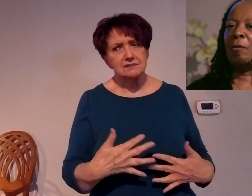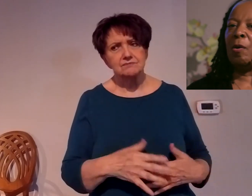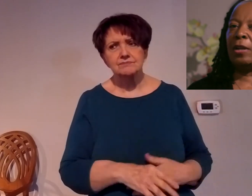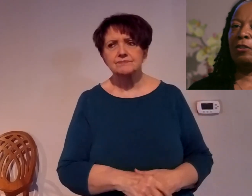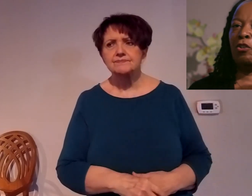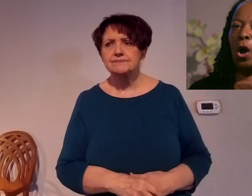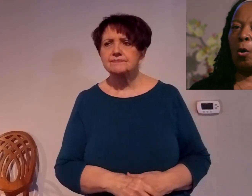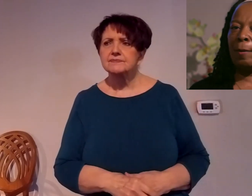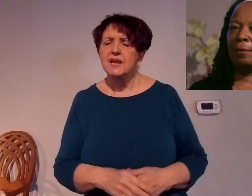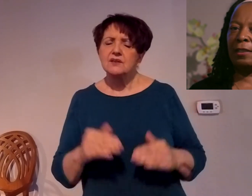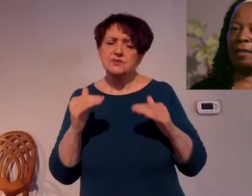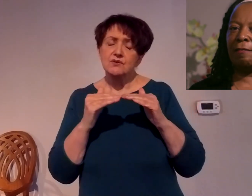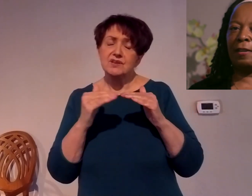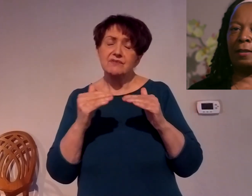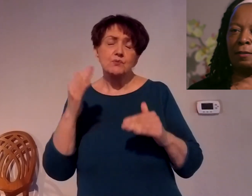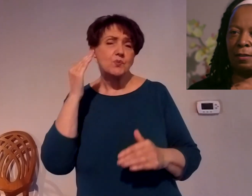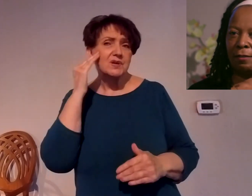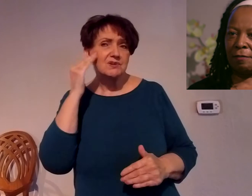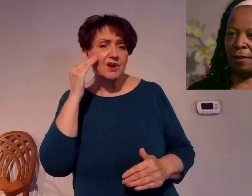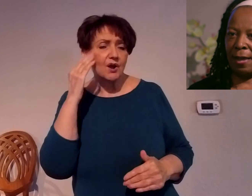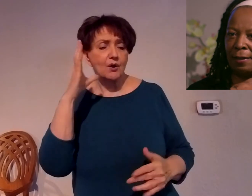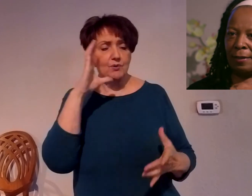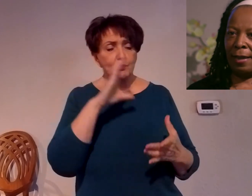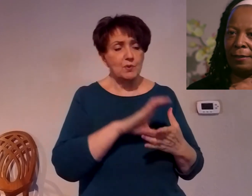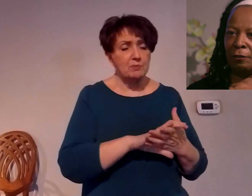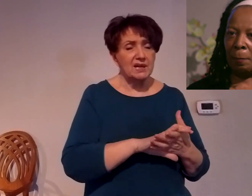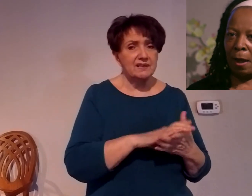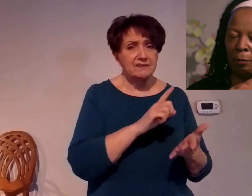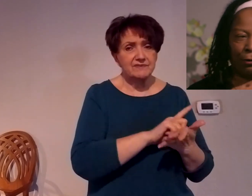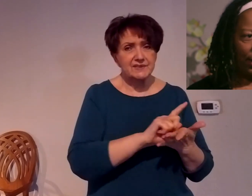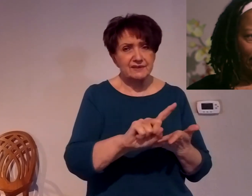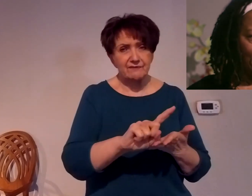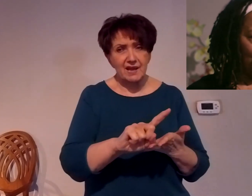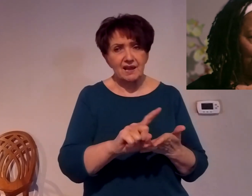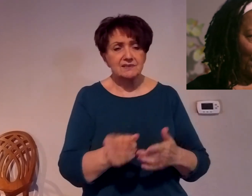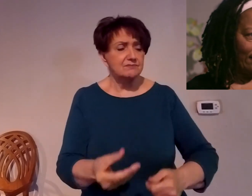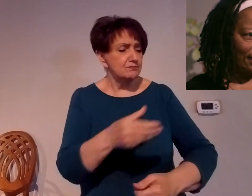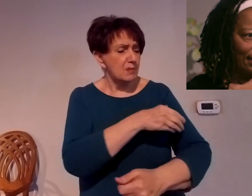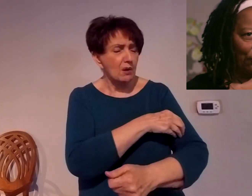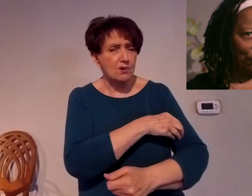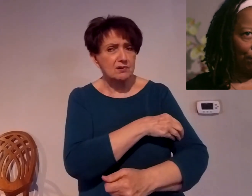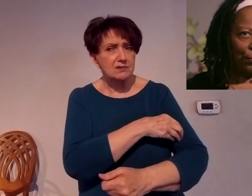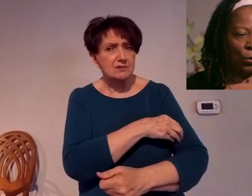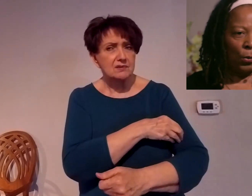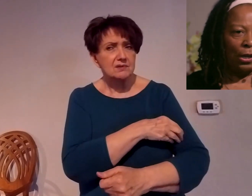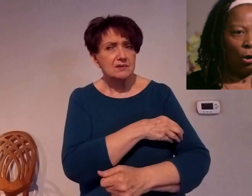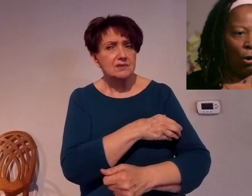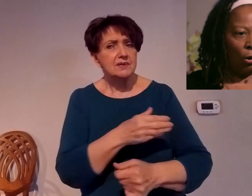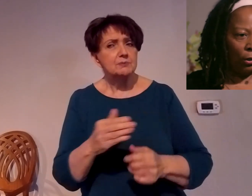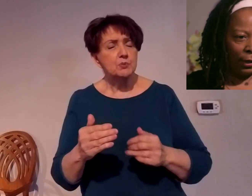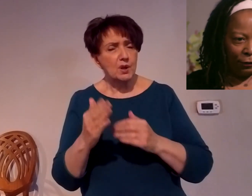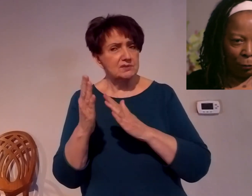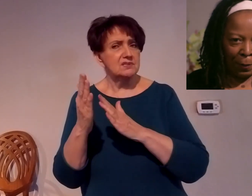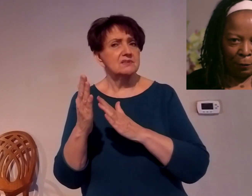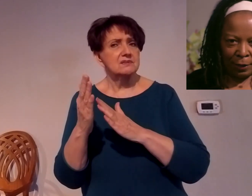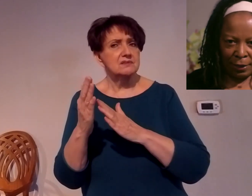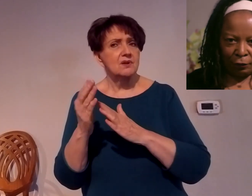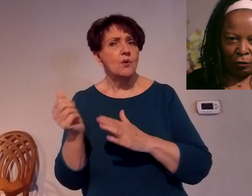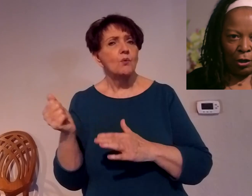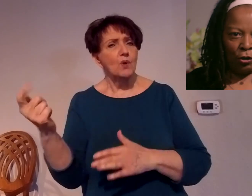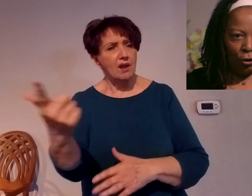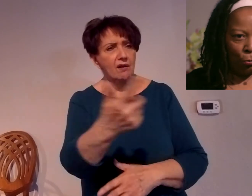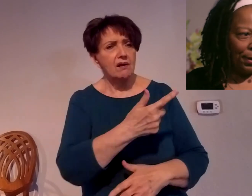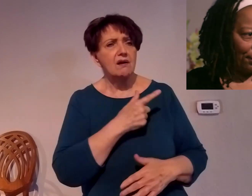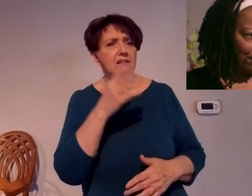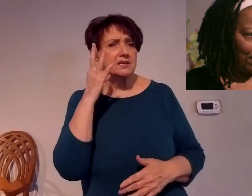So even when we know and believe in the divine and its power and its presence, we all